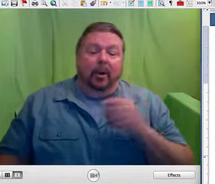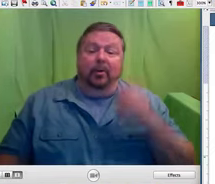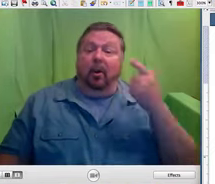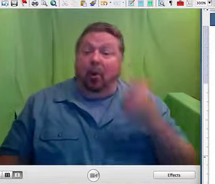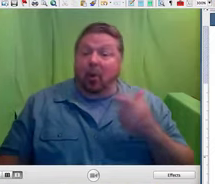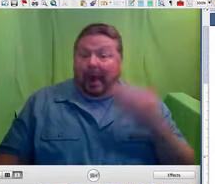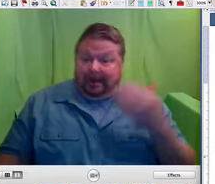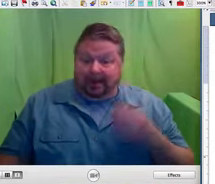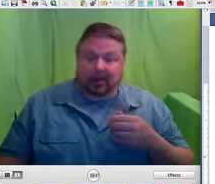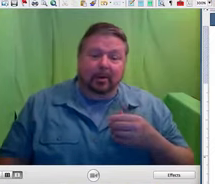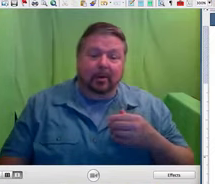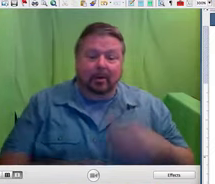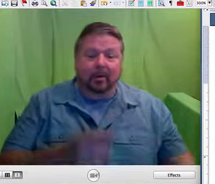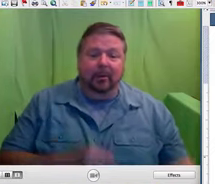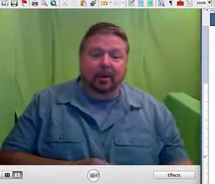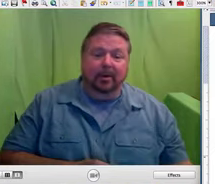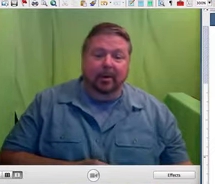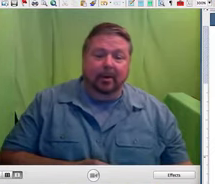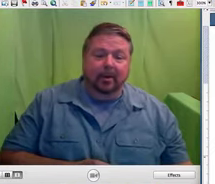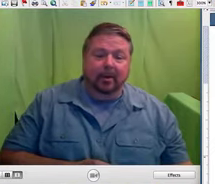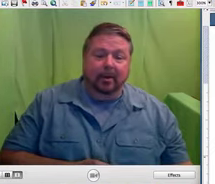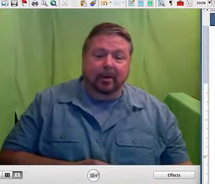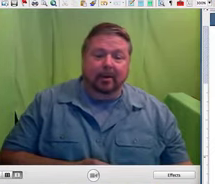Okay, so what? Right?